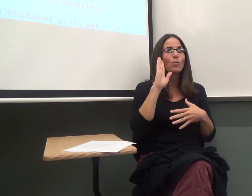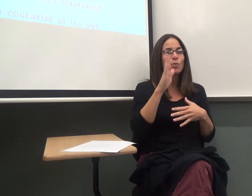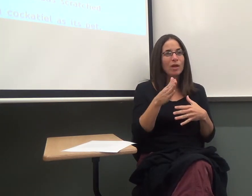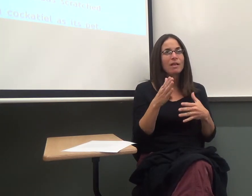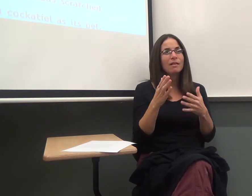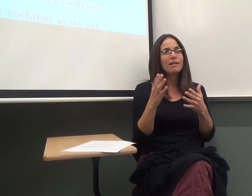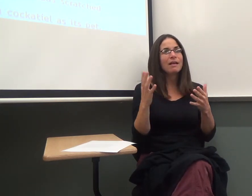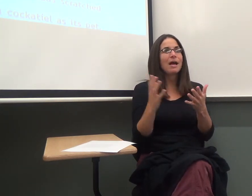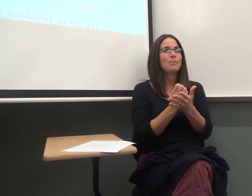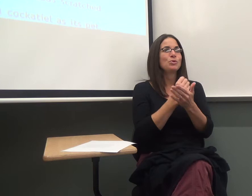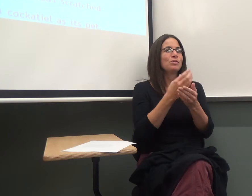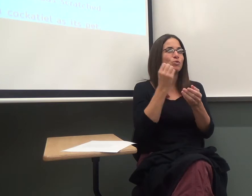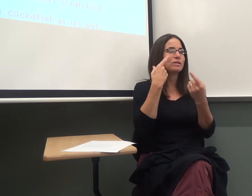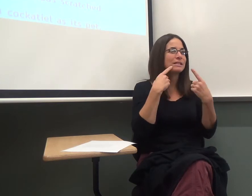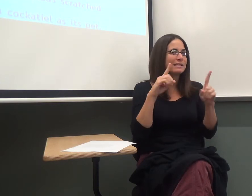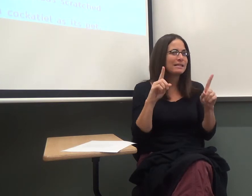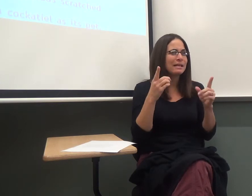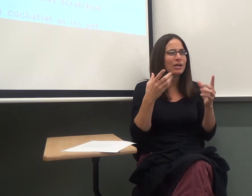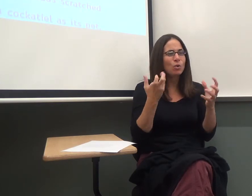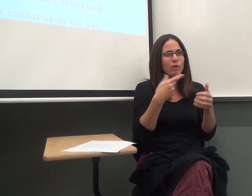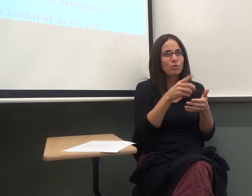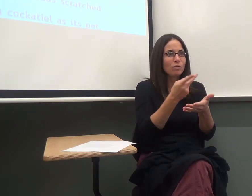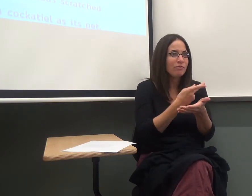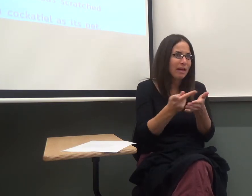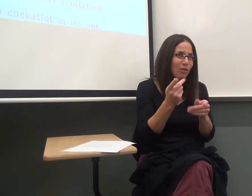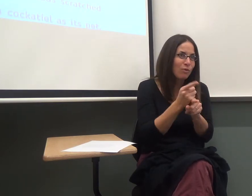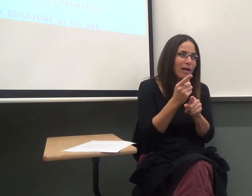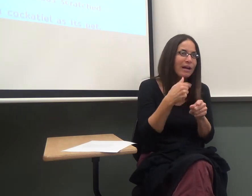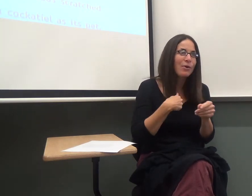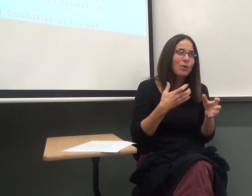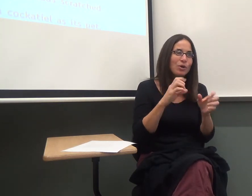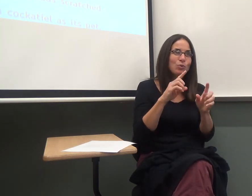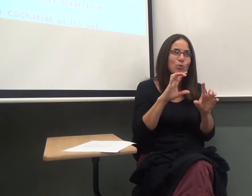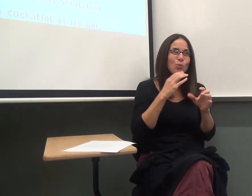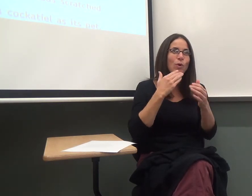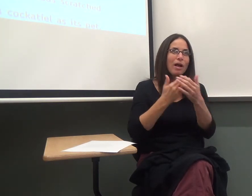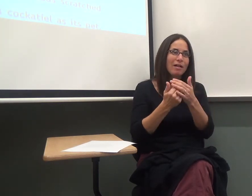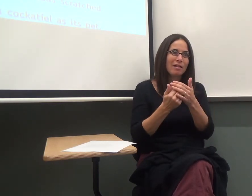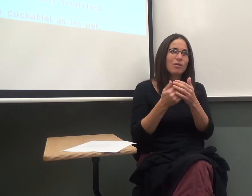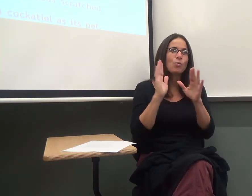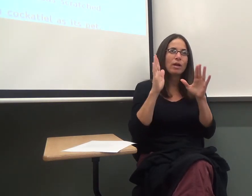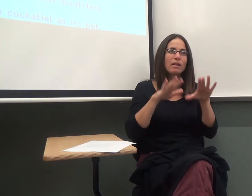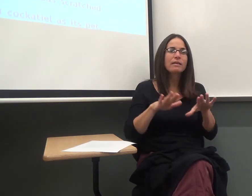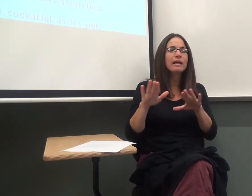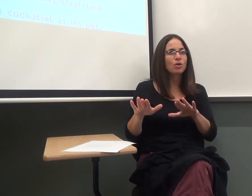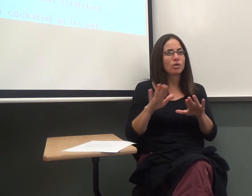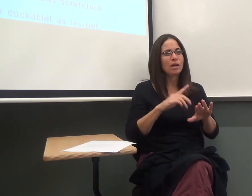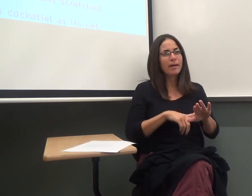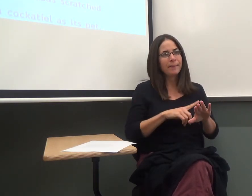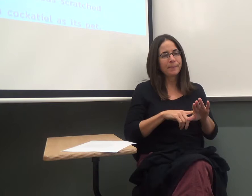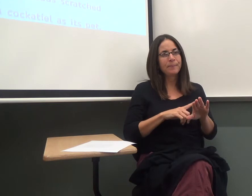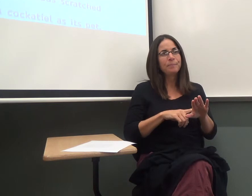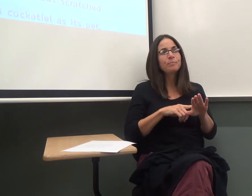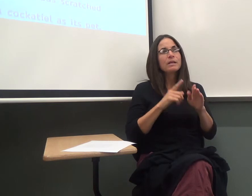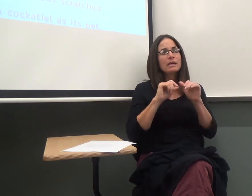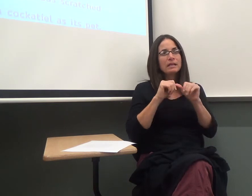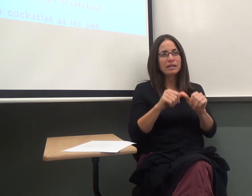you to fail. I want you guys to do well. All right? So we'll take our time and we'll continue with this process on Wednesday.